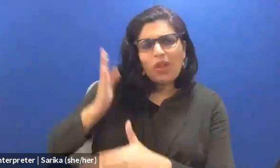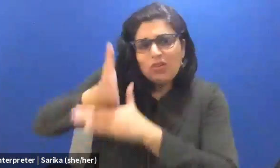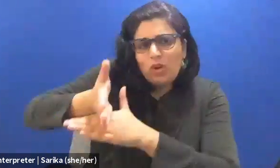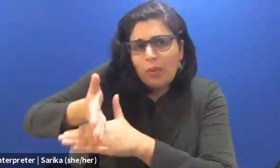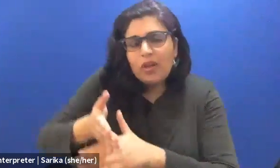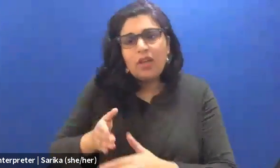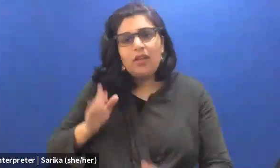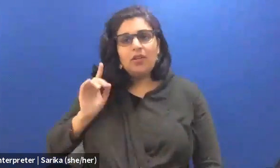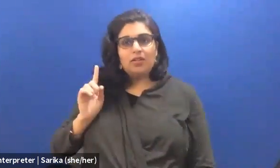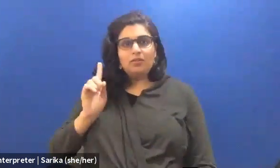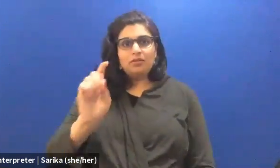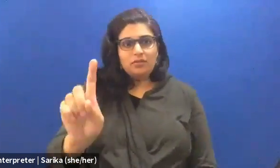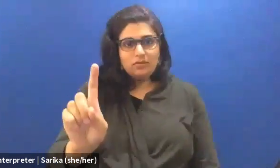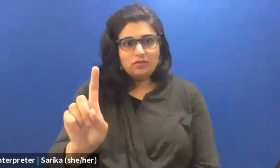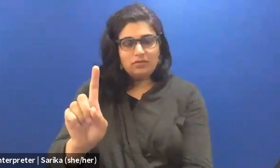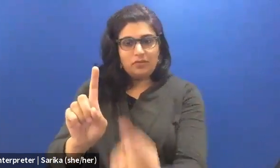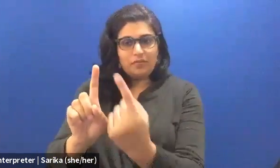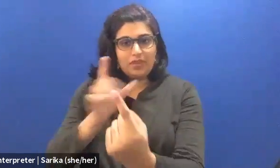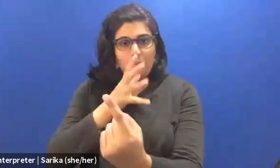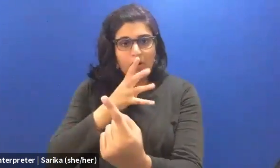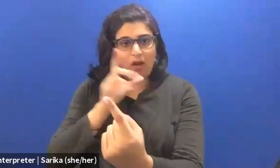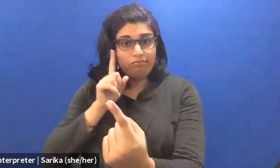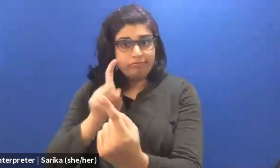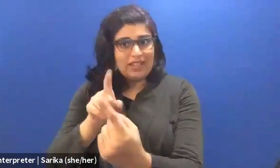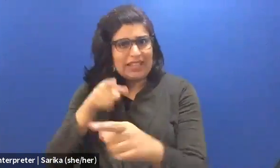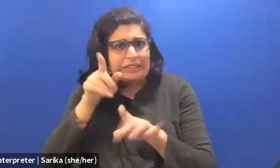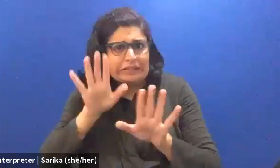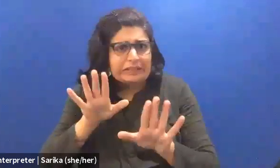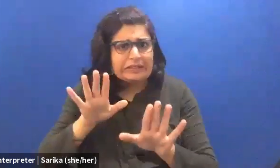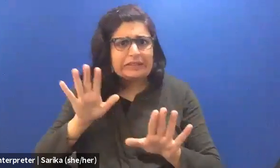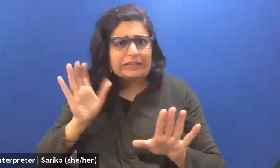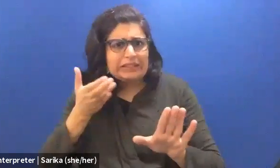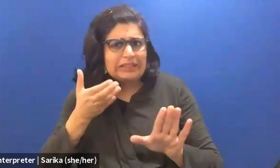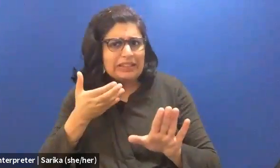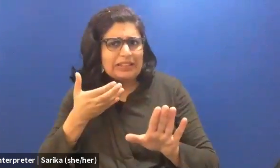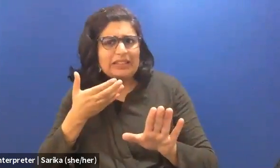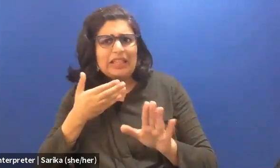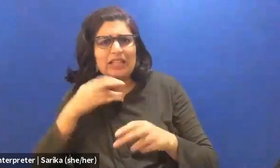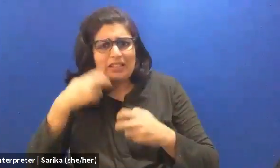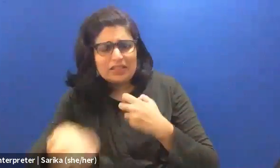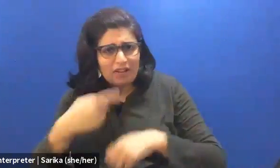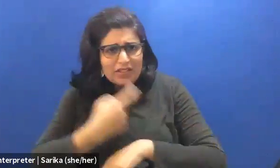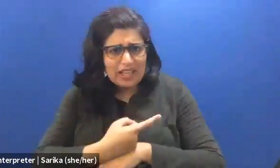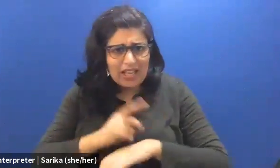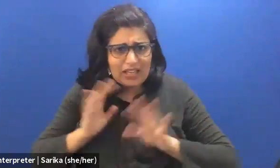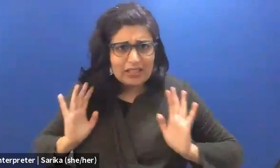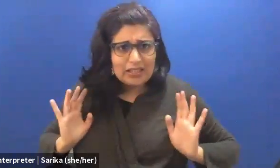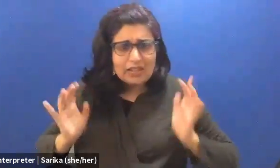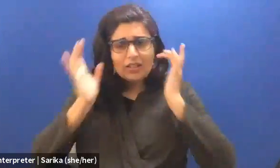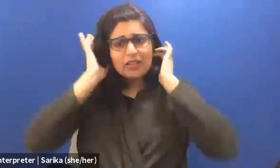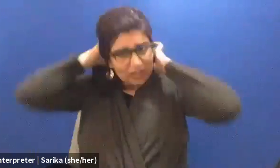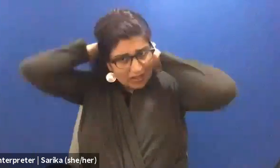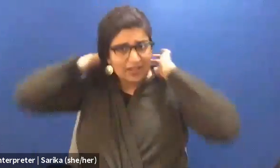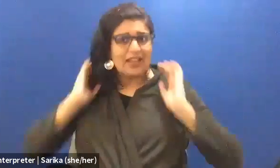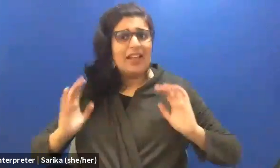going up to the mom and saying, hey, you seem to be having a really tough day. Can